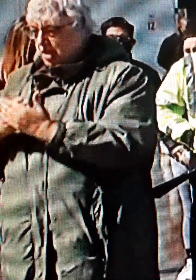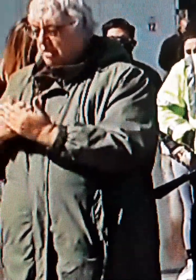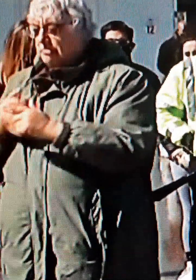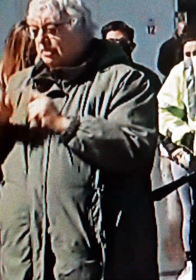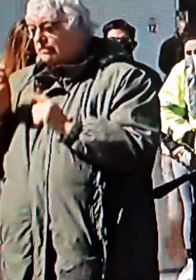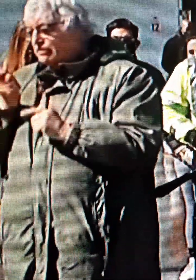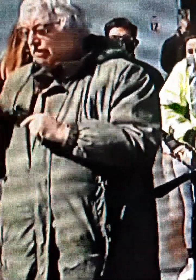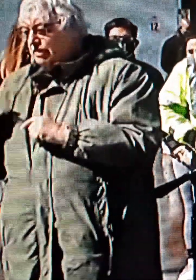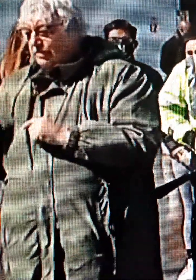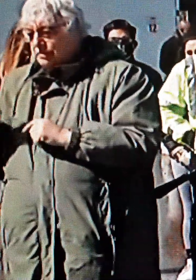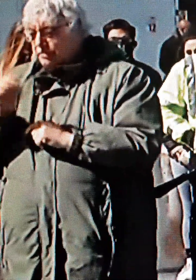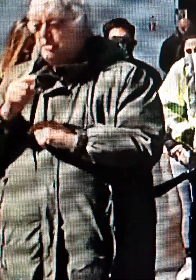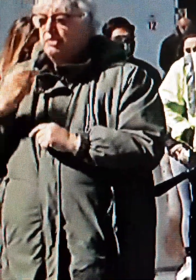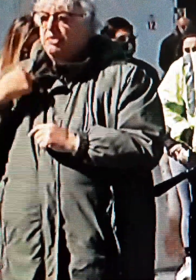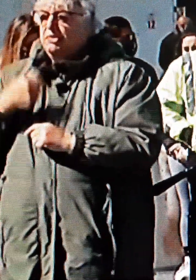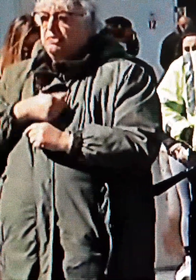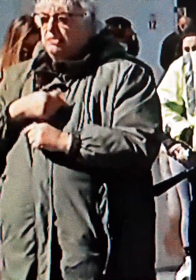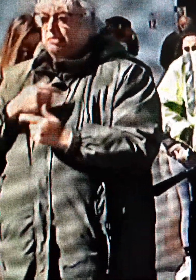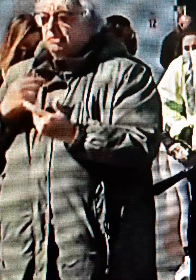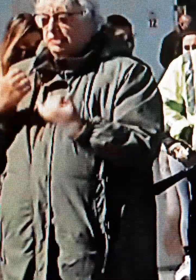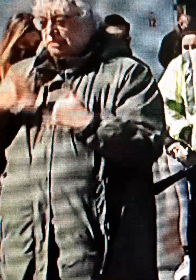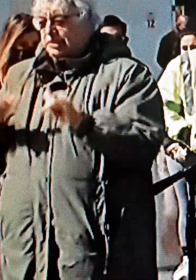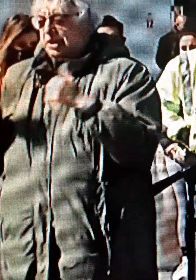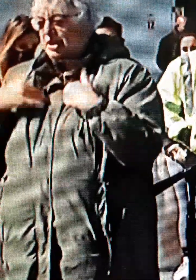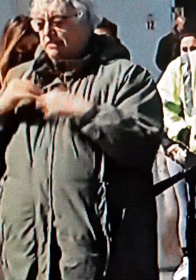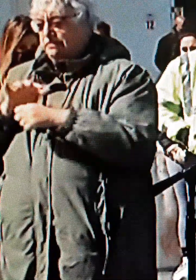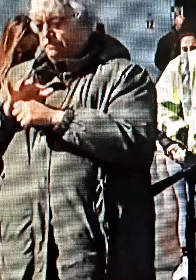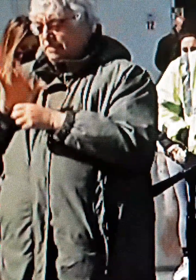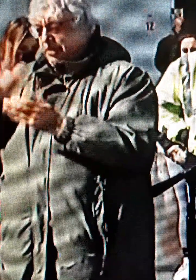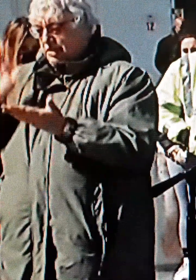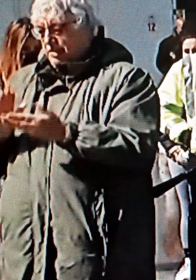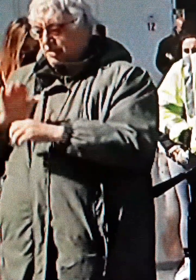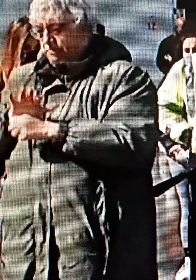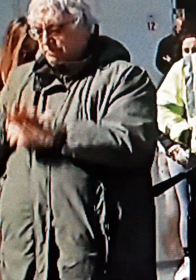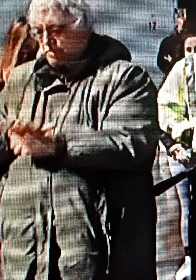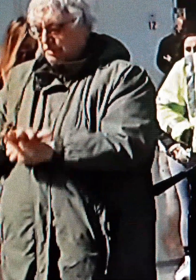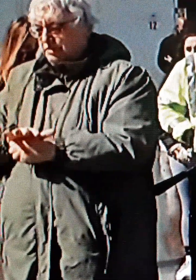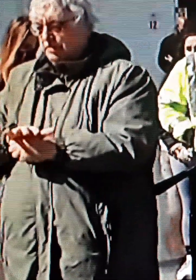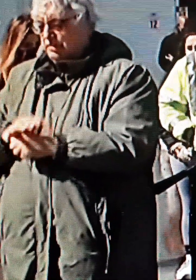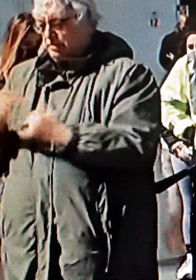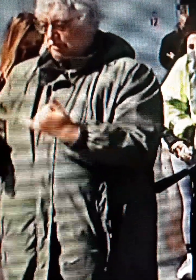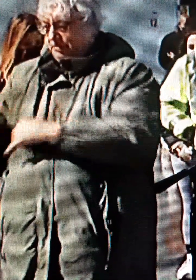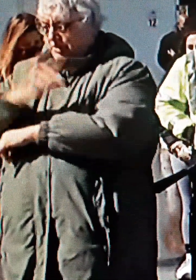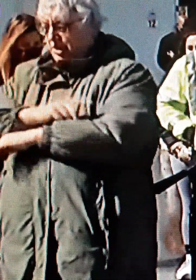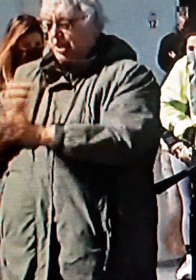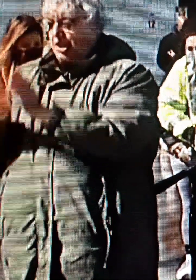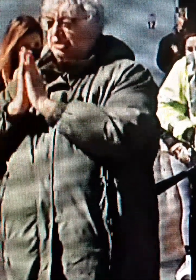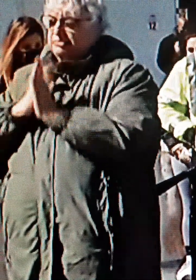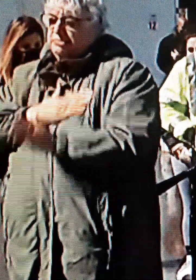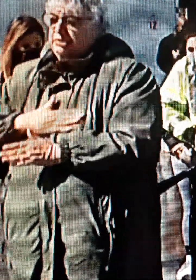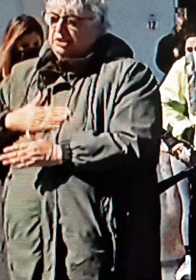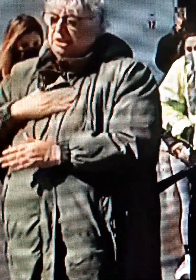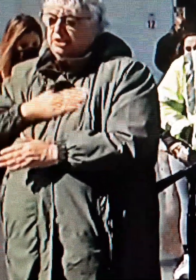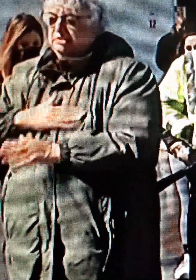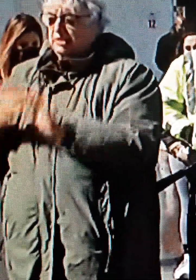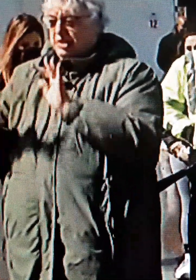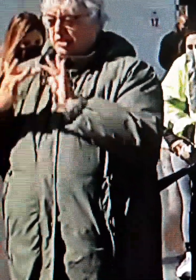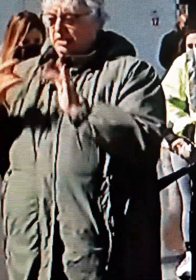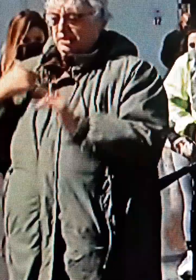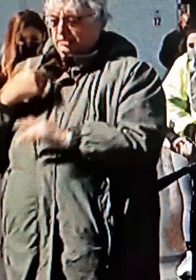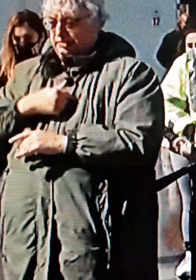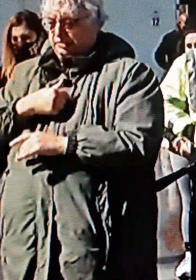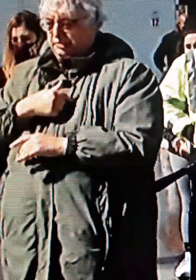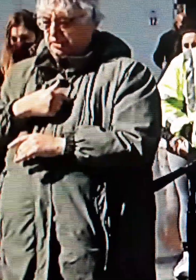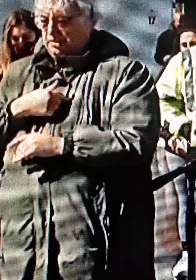appreciate your patience. But if you are still having low pressure at the end of the day today, we're asking that you do reach out to us and contact